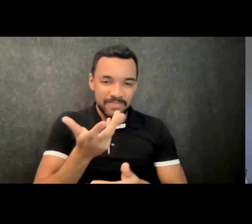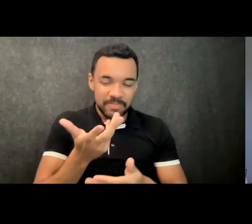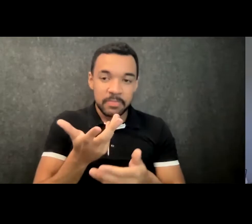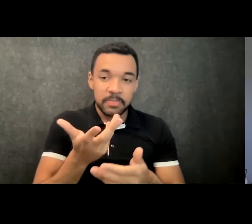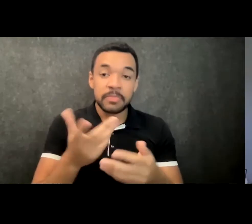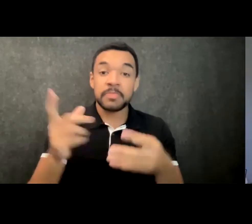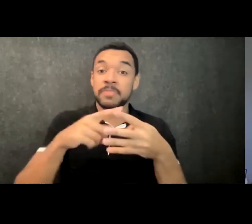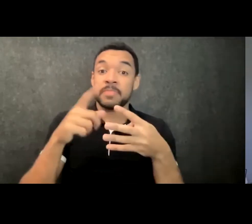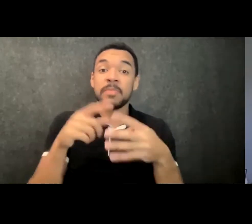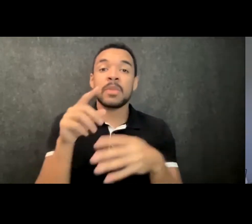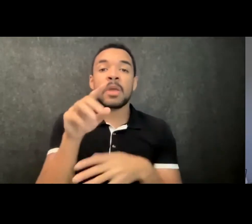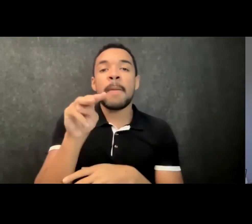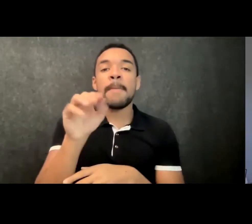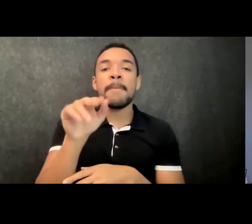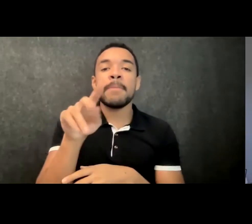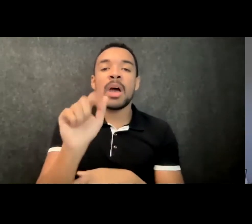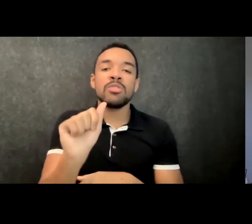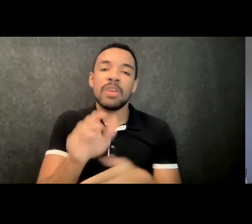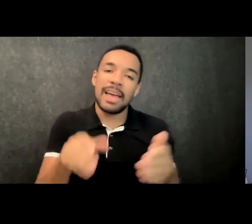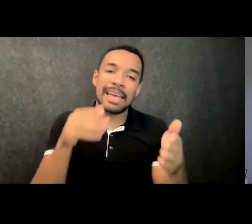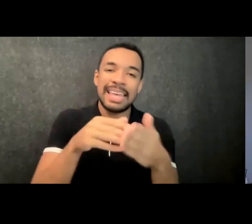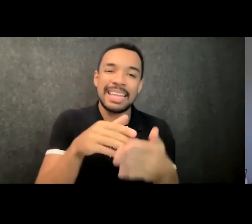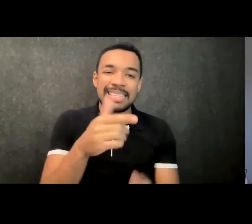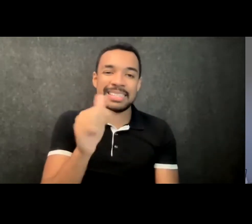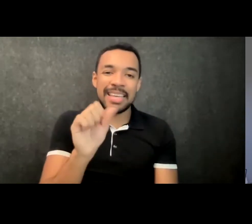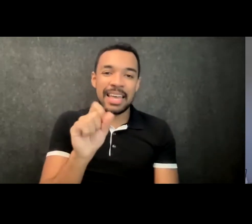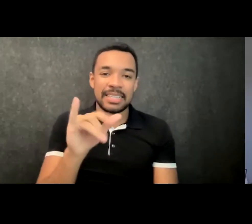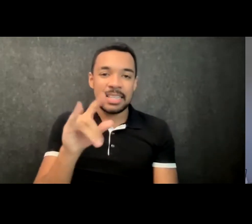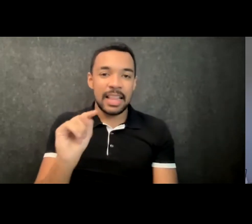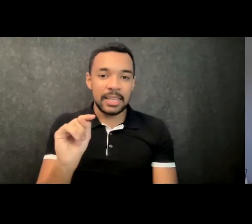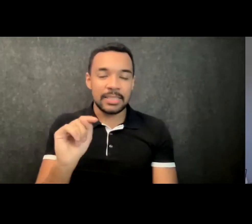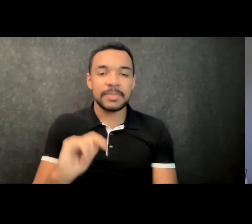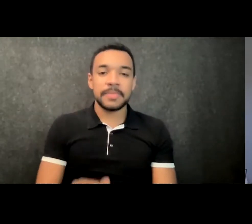Mantra against the gaslight.